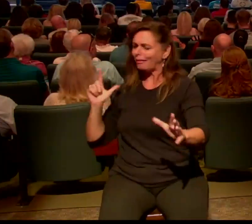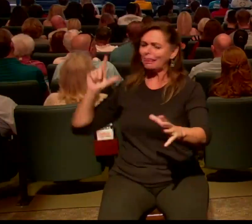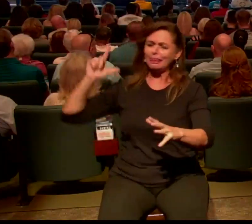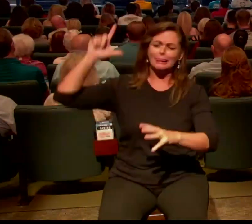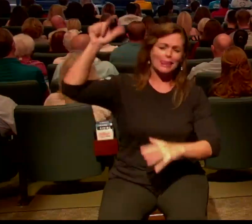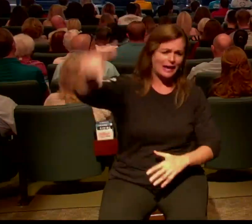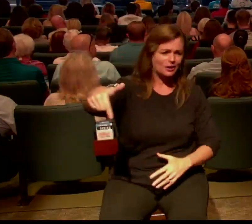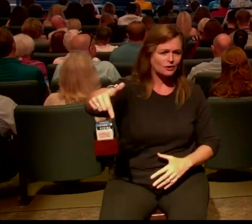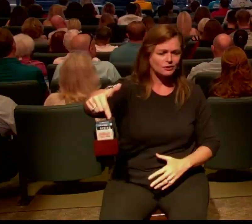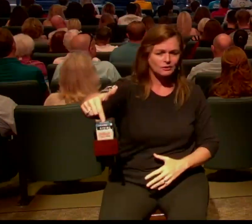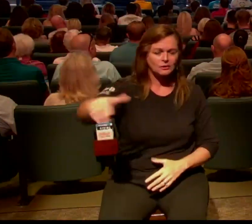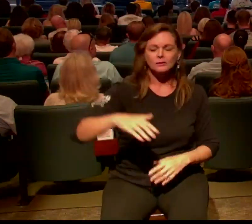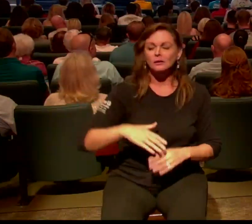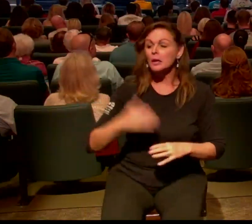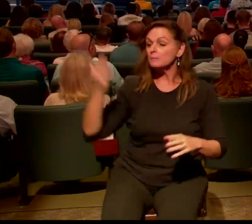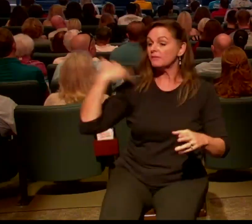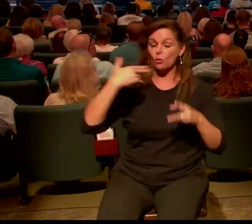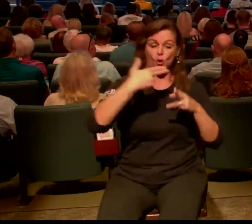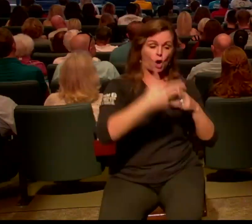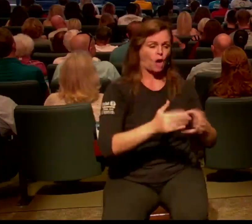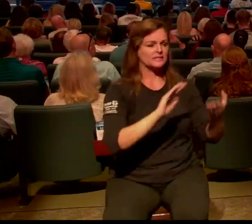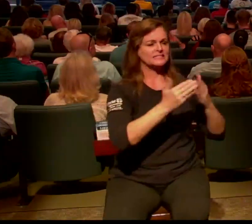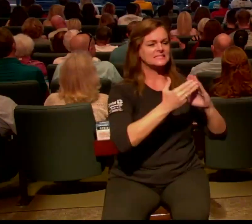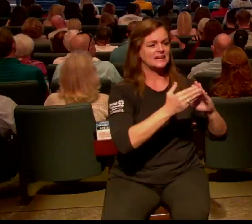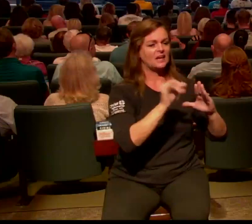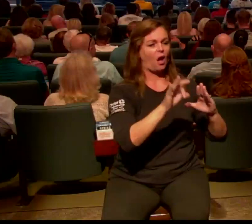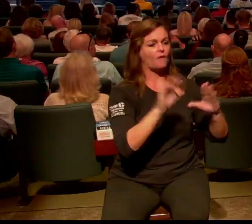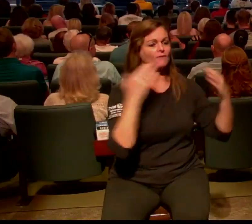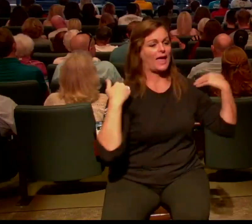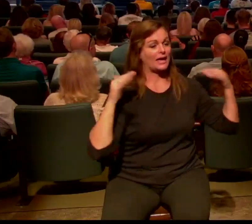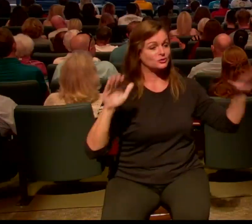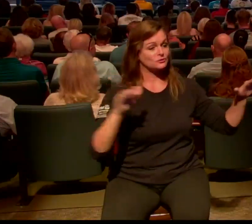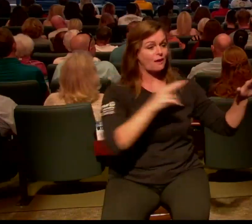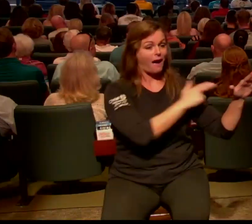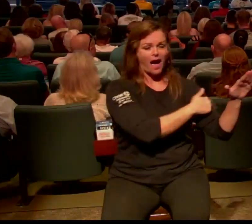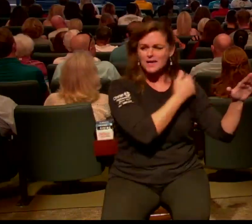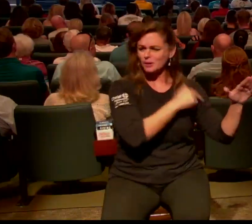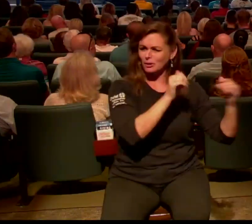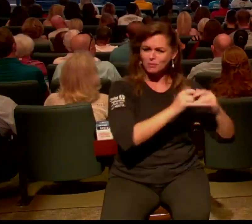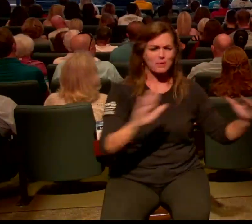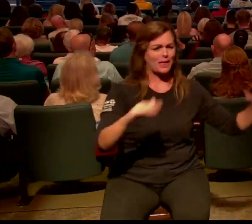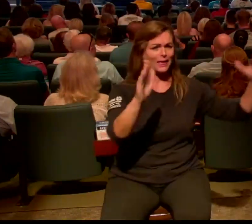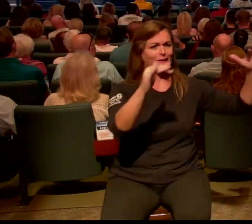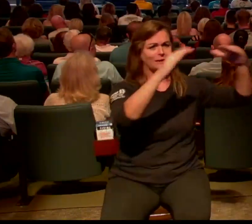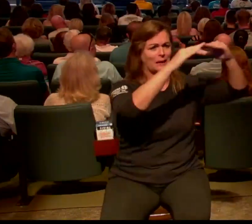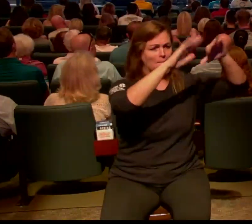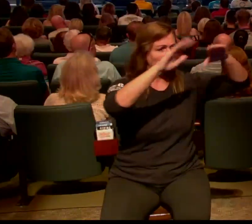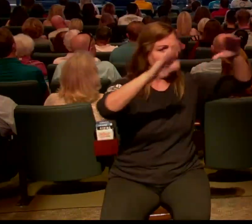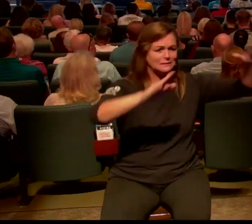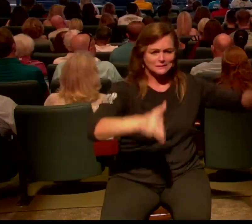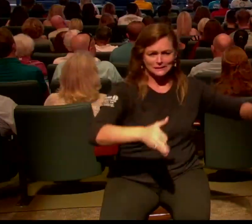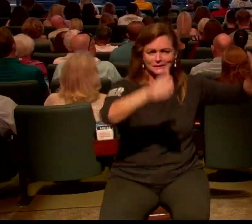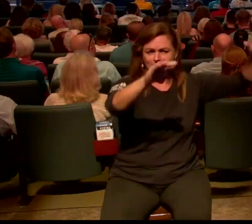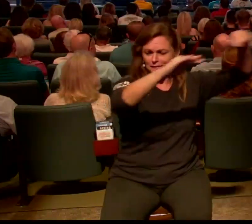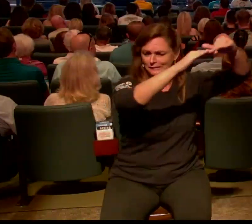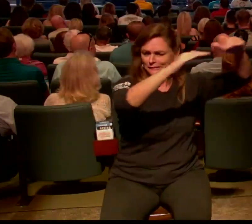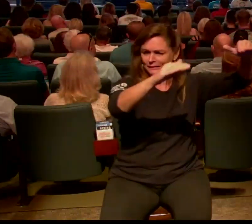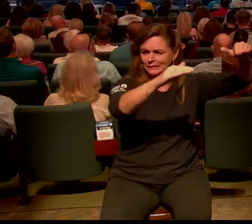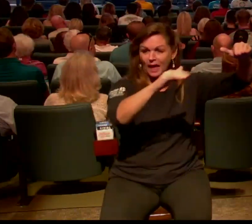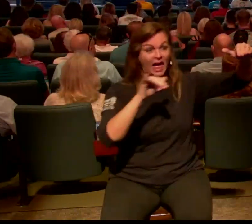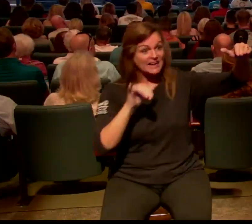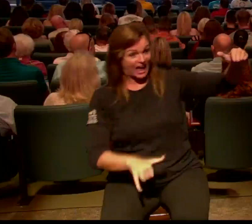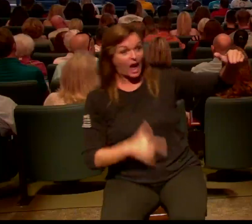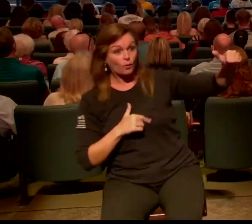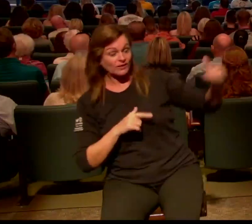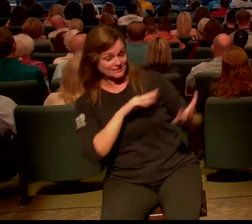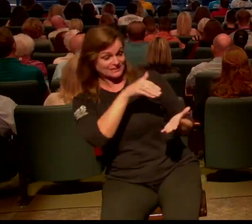be the City of Angels Hospital. They now have that whole hospital. They serve literally thousands and thousands of people on drugs. It's an incredible